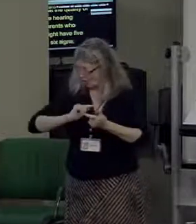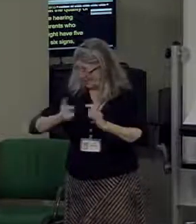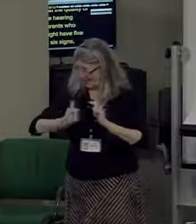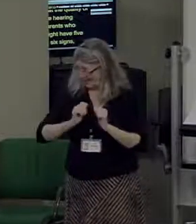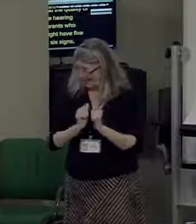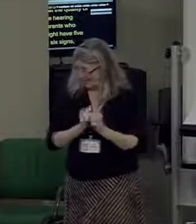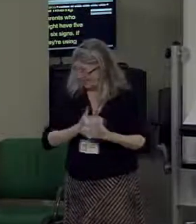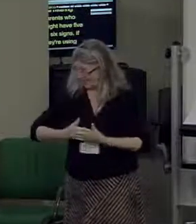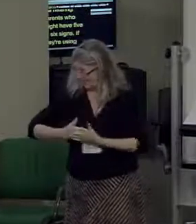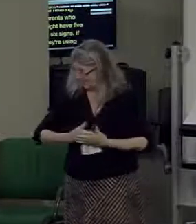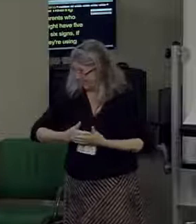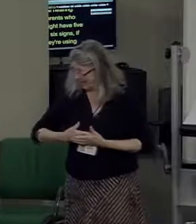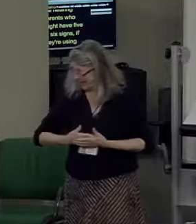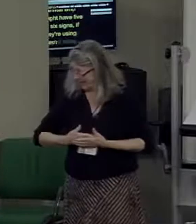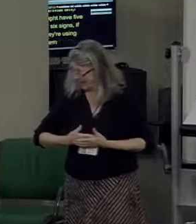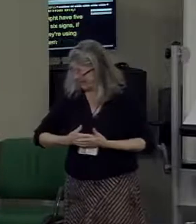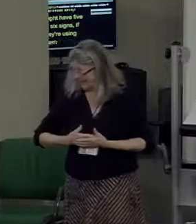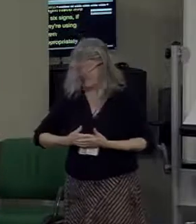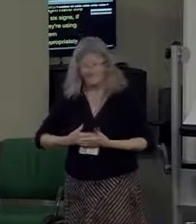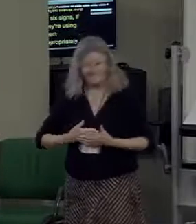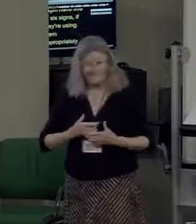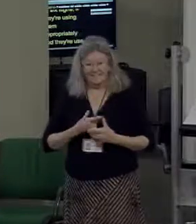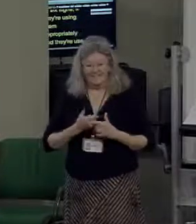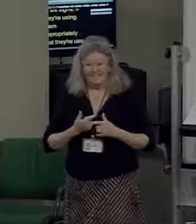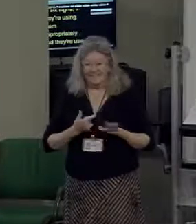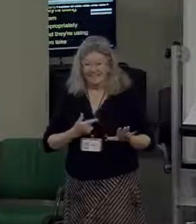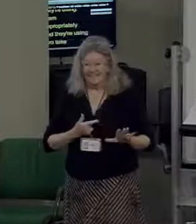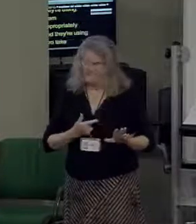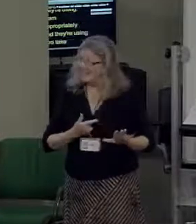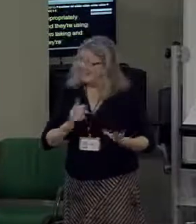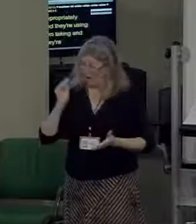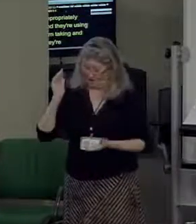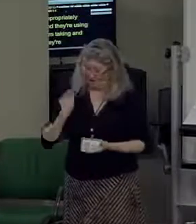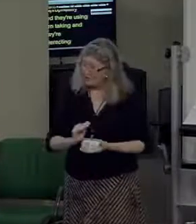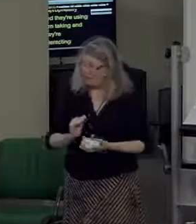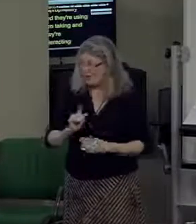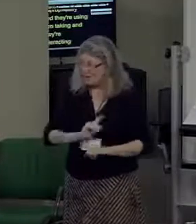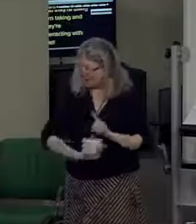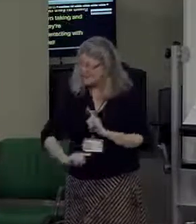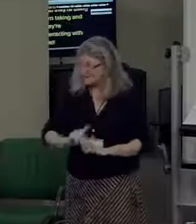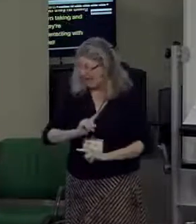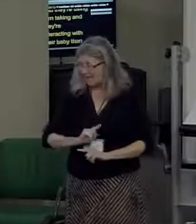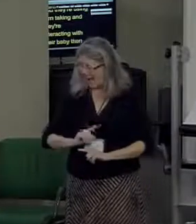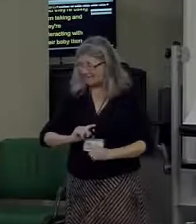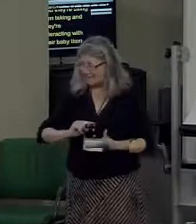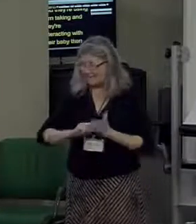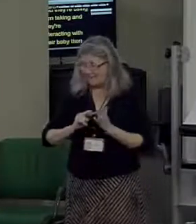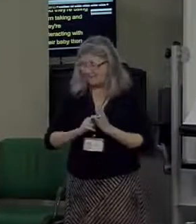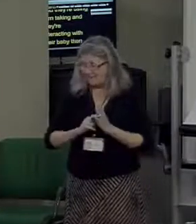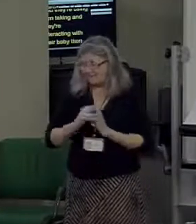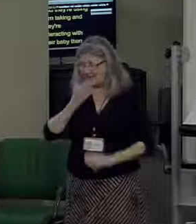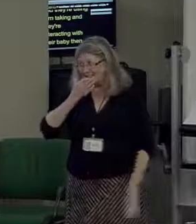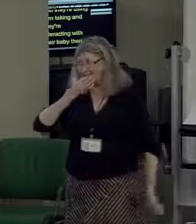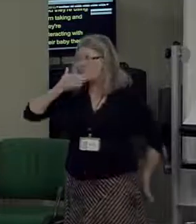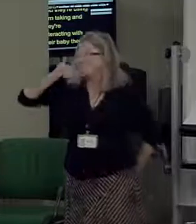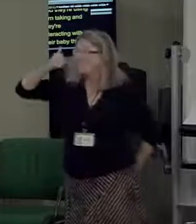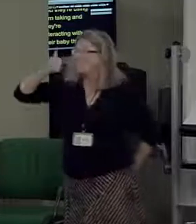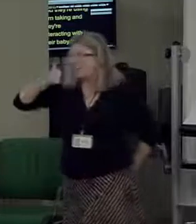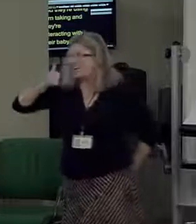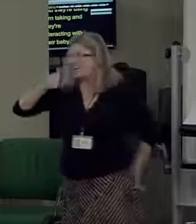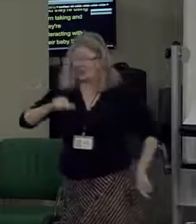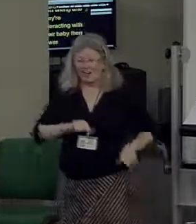and they're using turn taking and they're interacting with their baby, then fewer signs